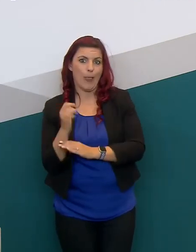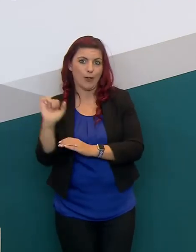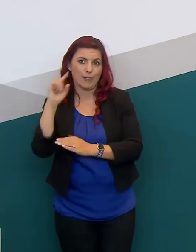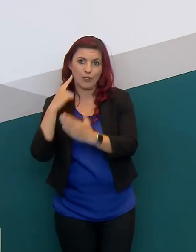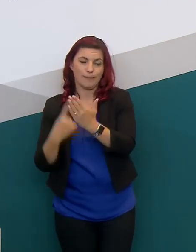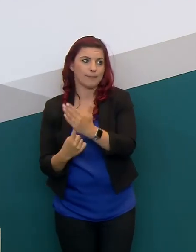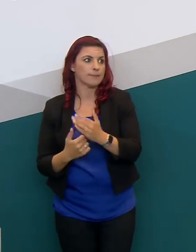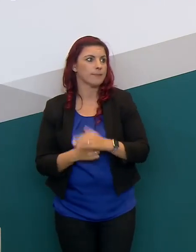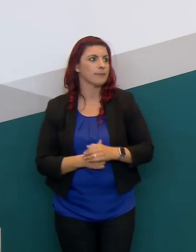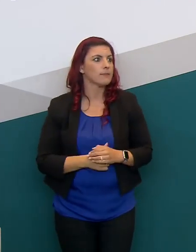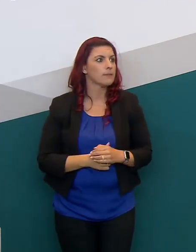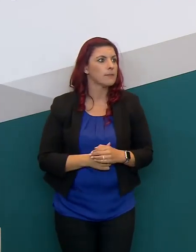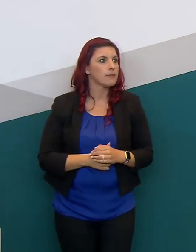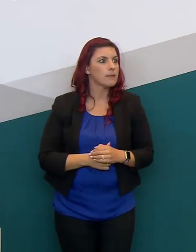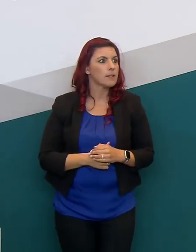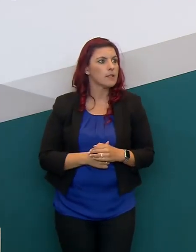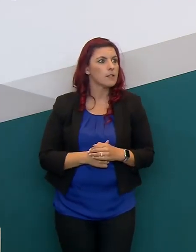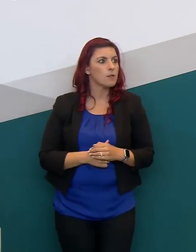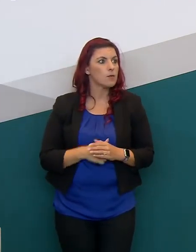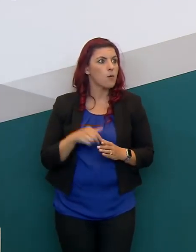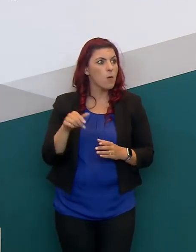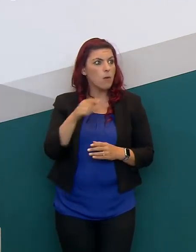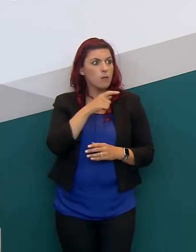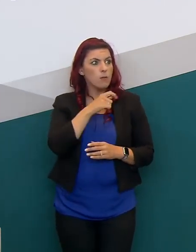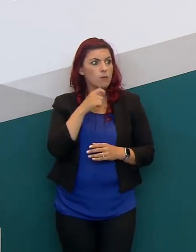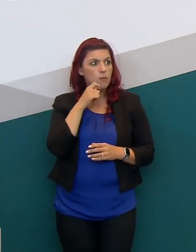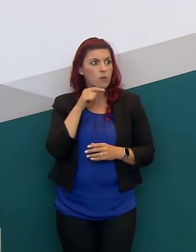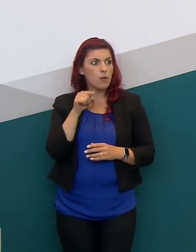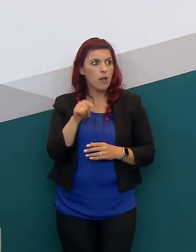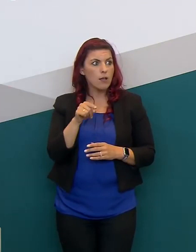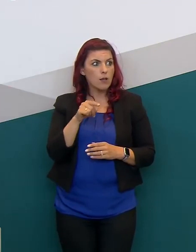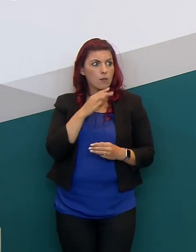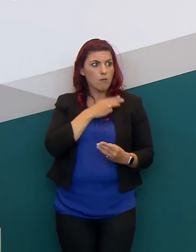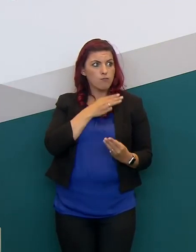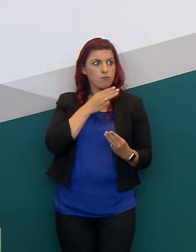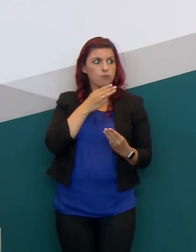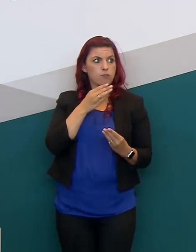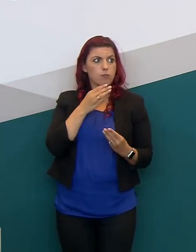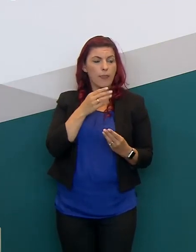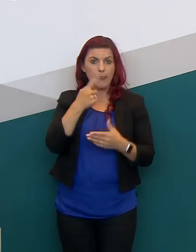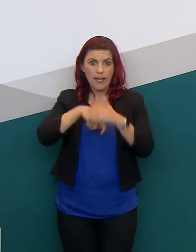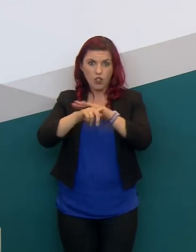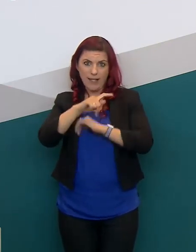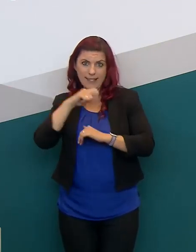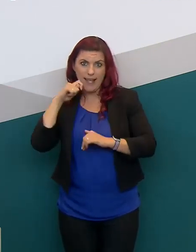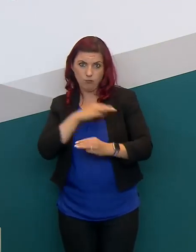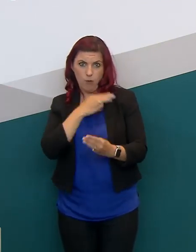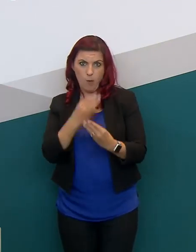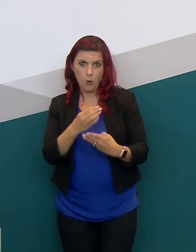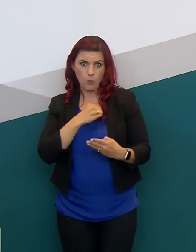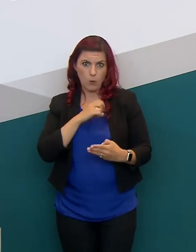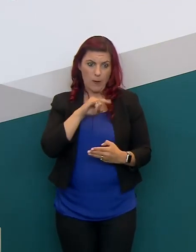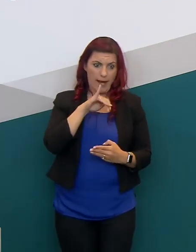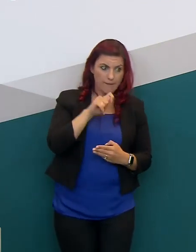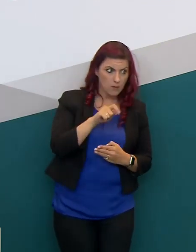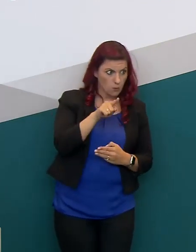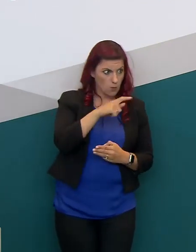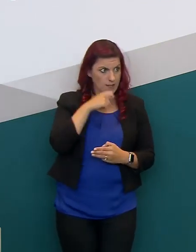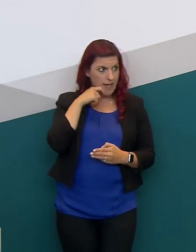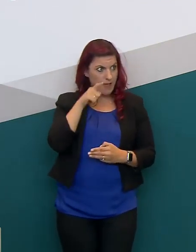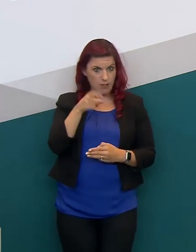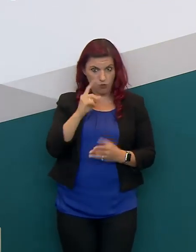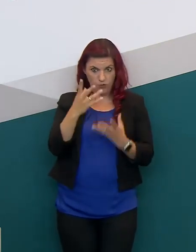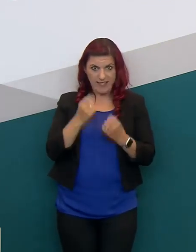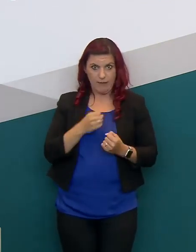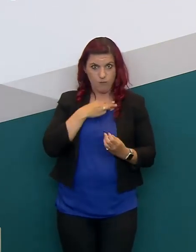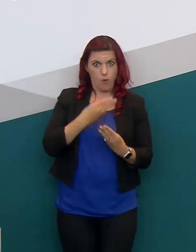Some people were surprised to hear the teacher characterise it as he was making proposals to NEFIT. Did that kind of characterisation surprise you, that the teacher today was proposing